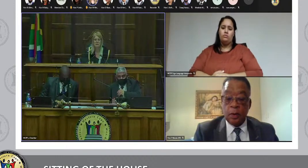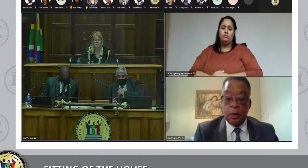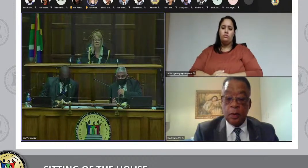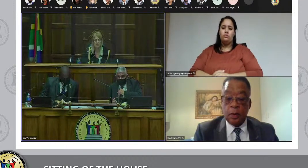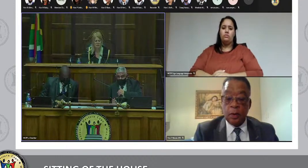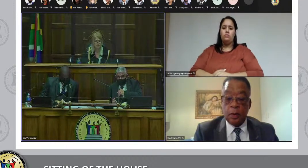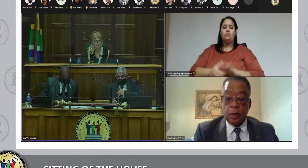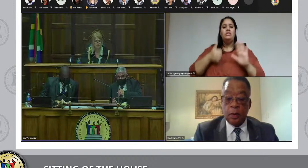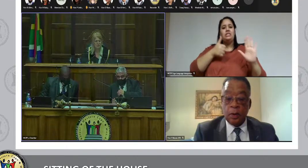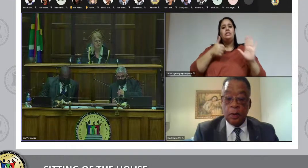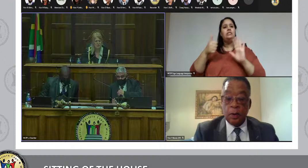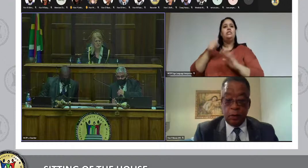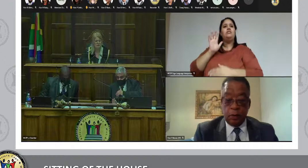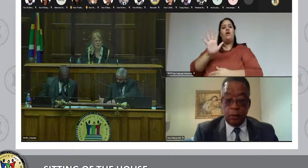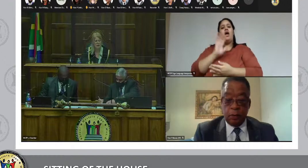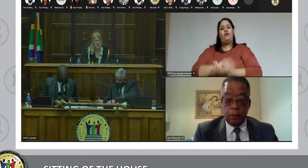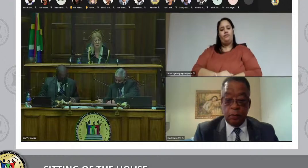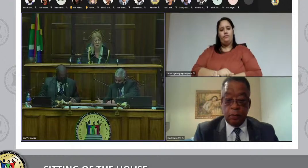66.5.